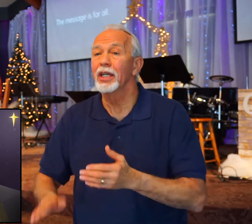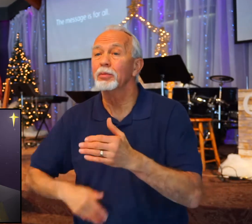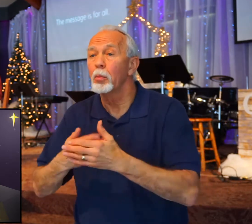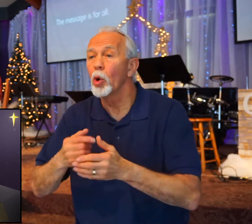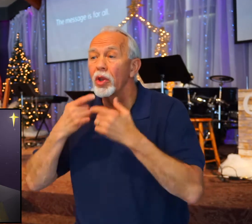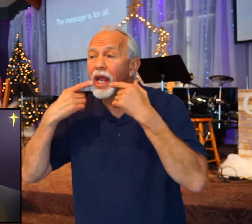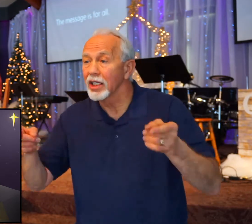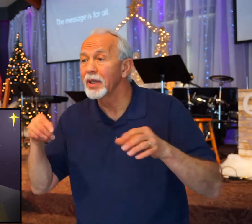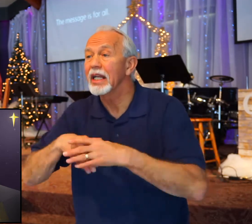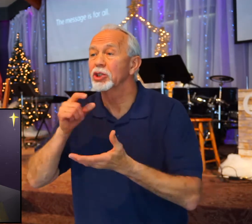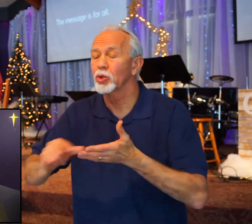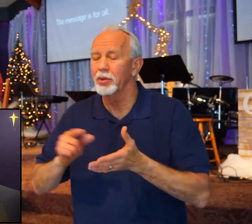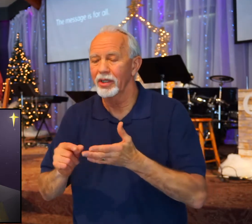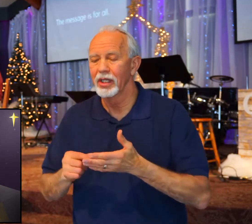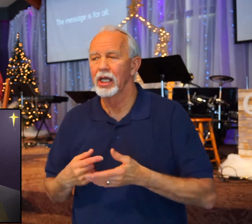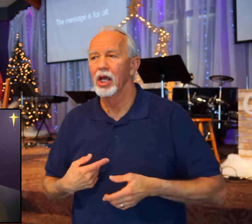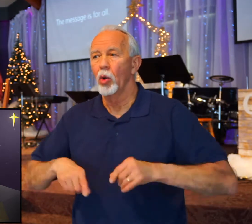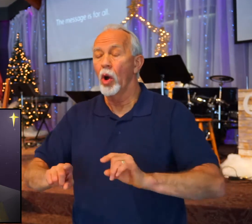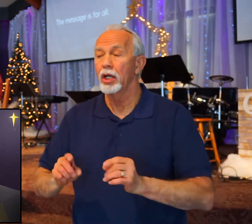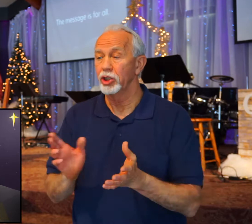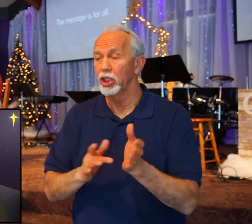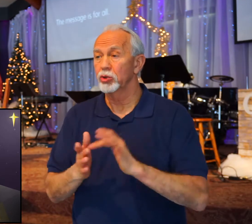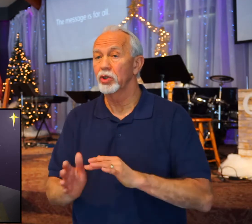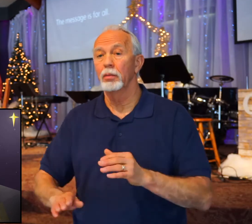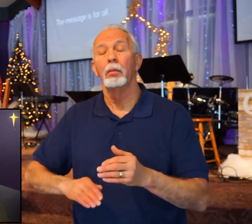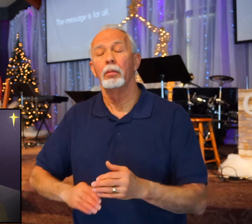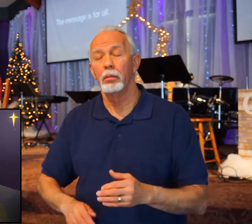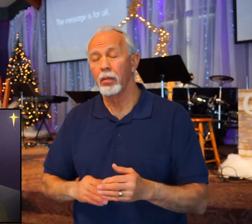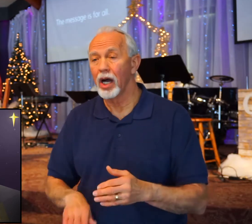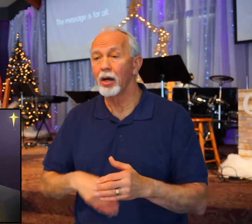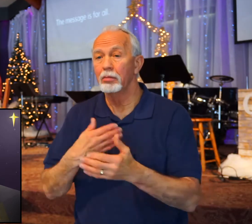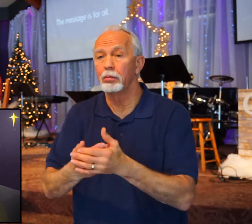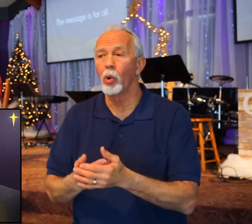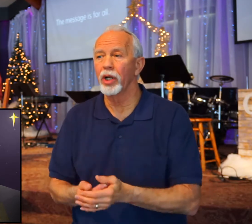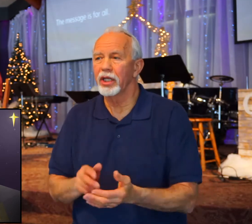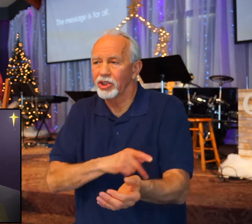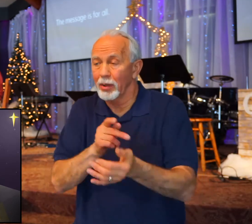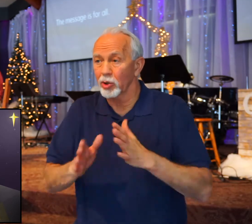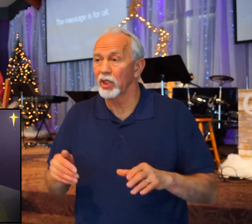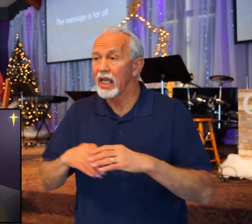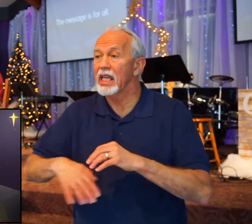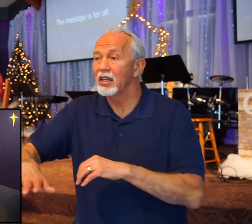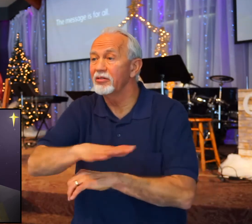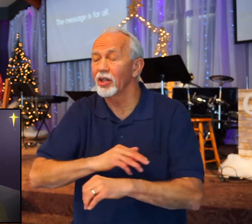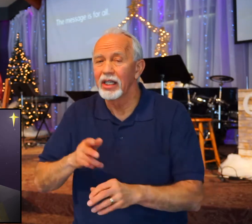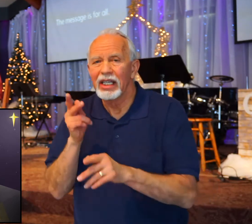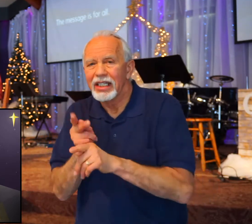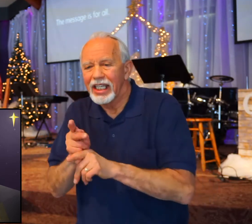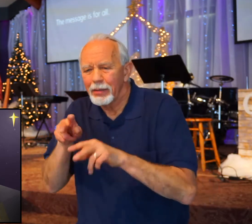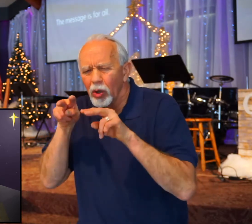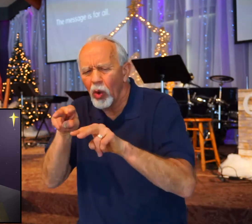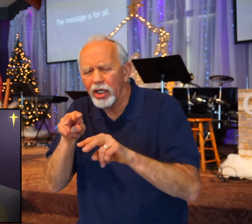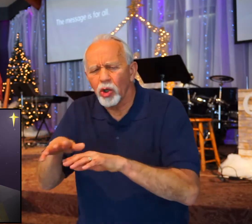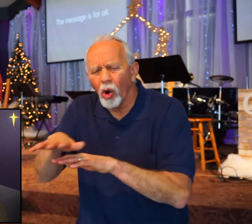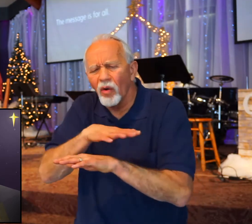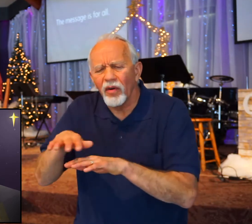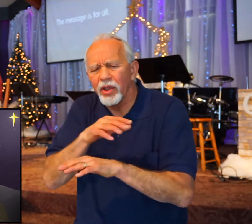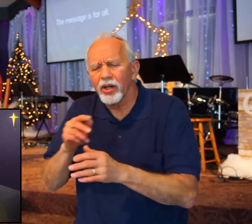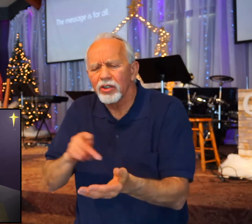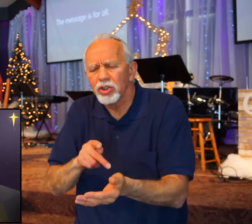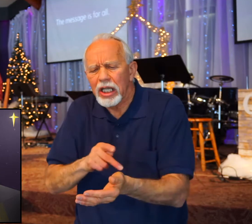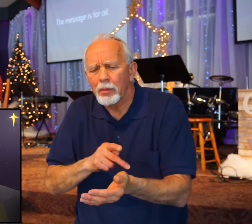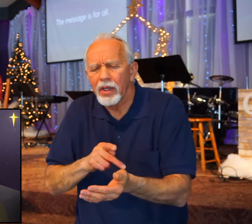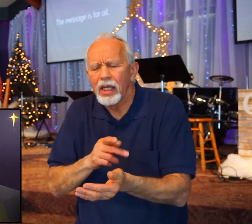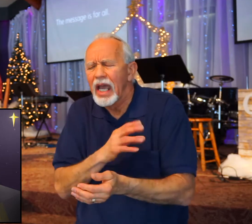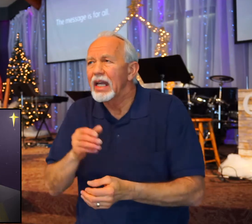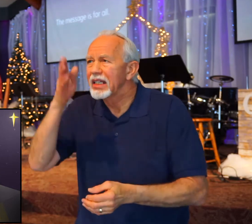Scripture. While Jesus had been born of Mary, the shepherds were out in the fields and they were keeping watch over their flock. And God